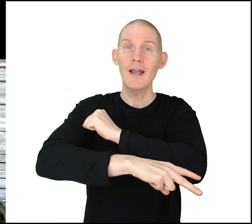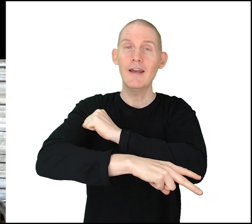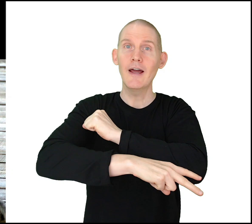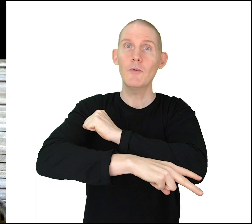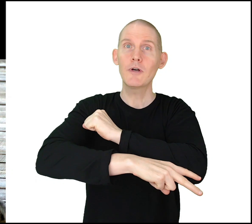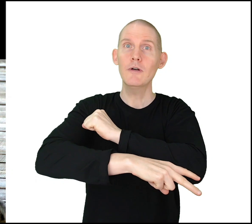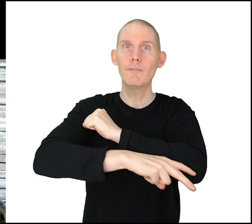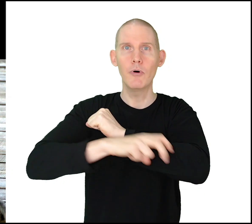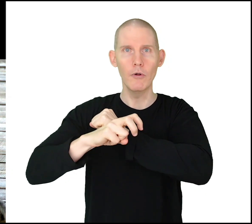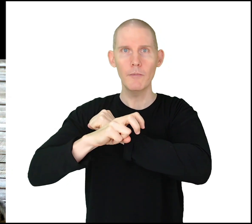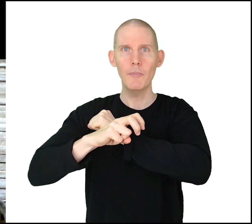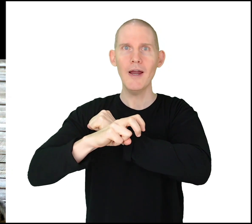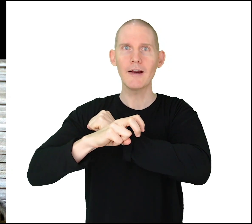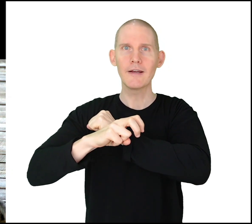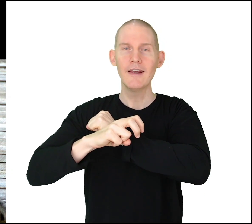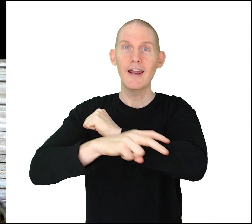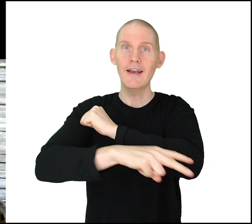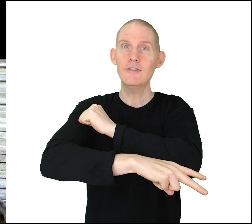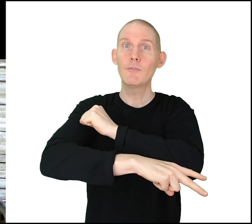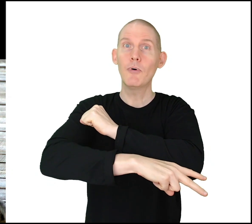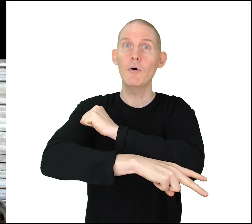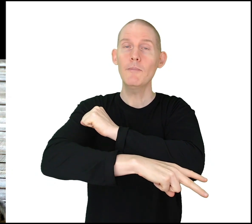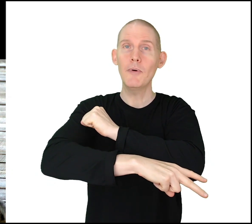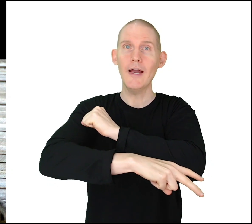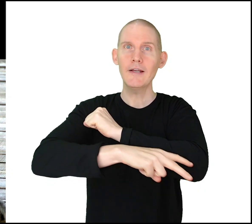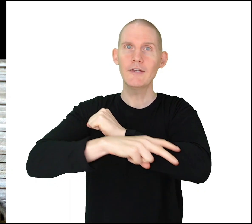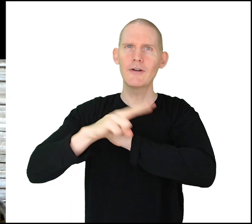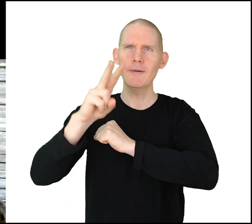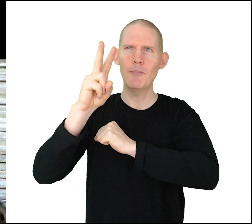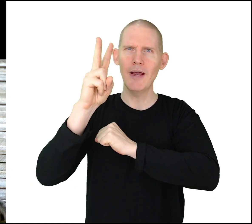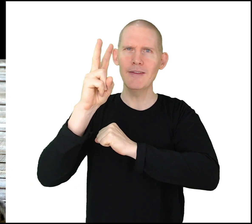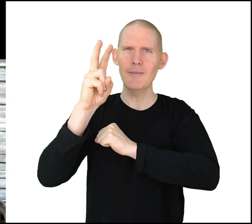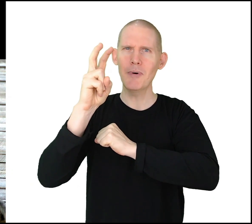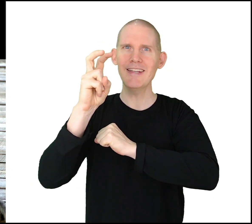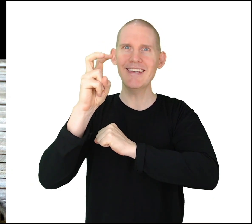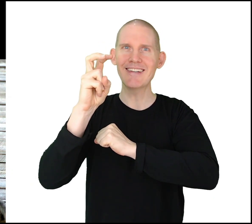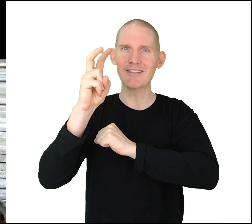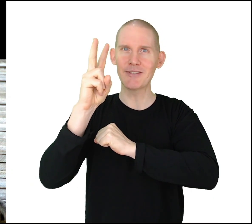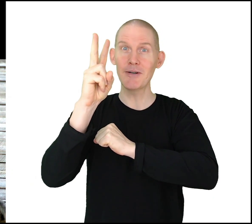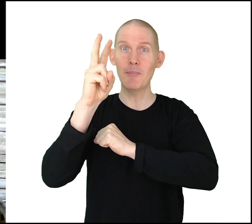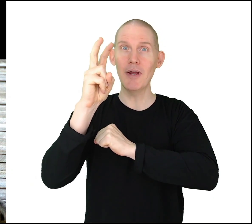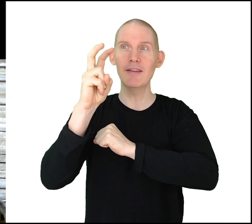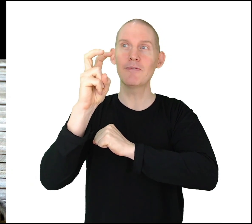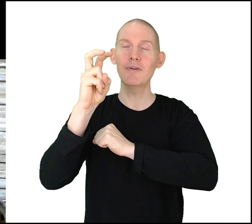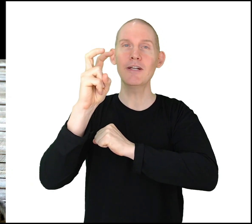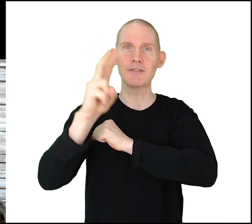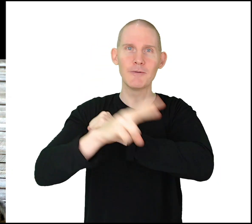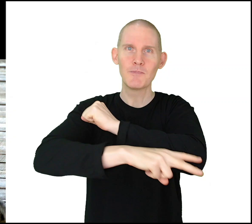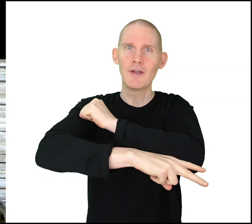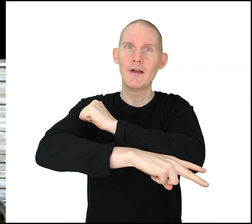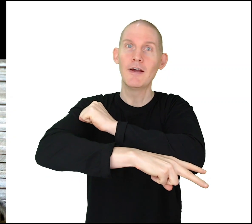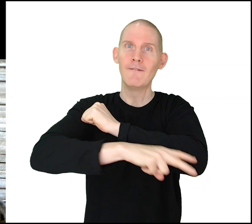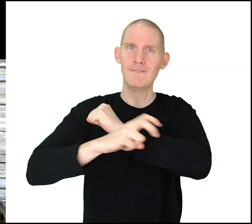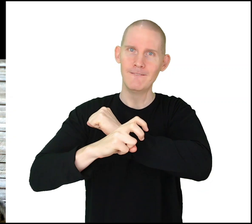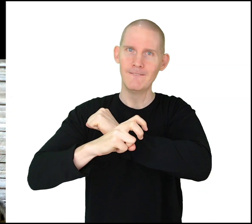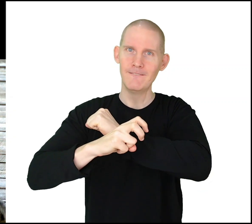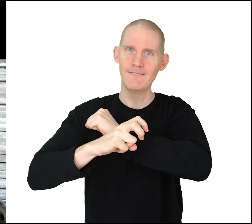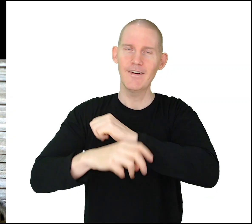now we're gonna pull back. And as you pull back, you're gonna bend the bunny ears, you're gonna bend the fingers. All